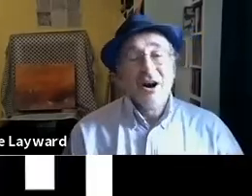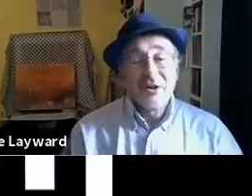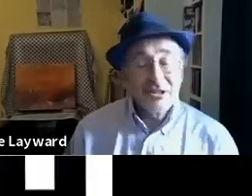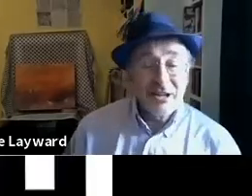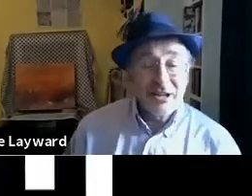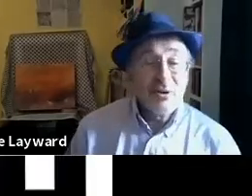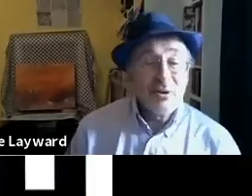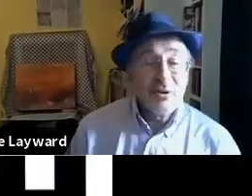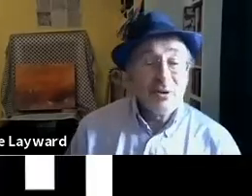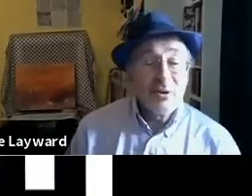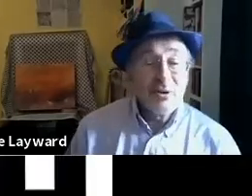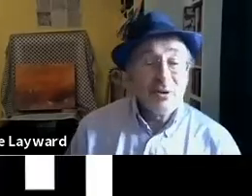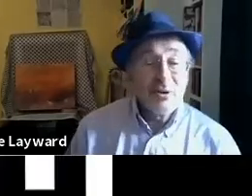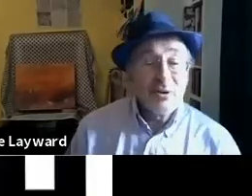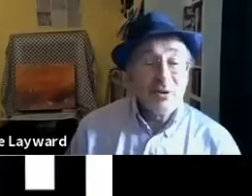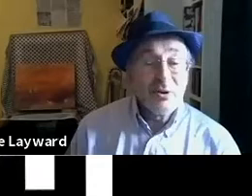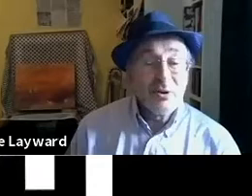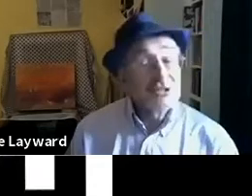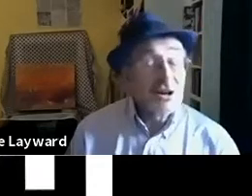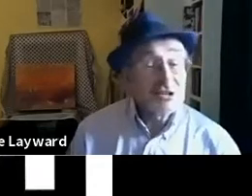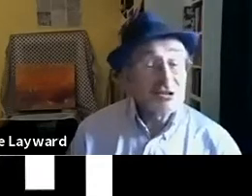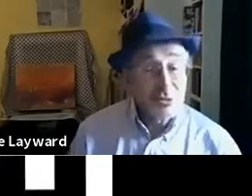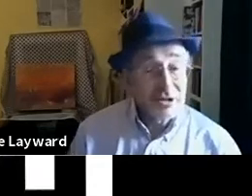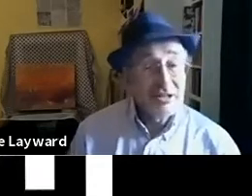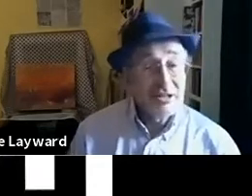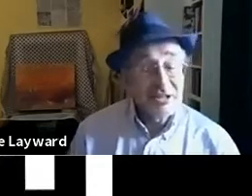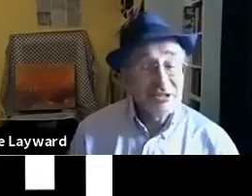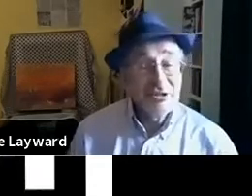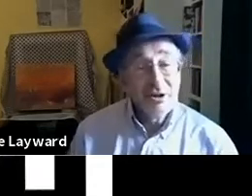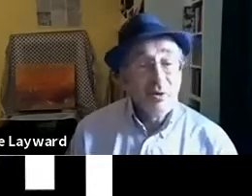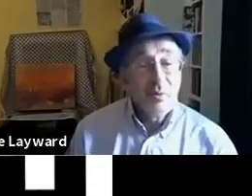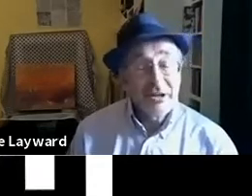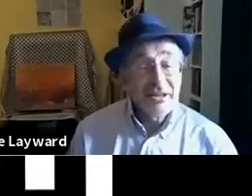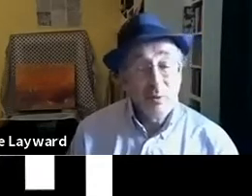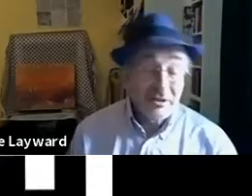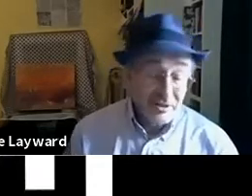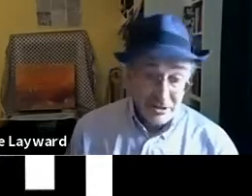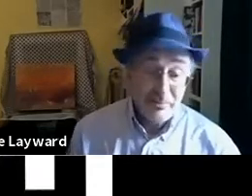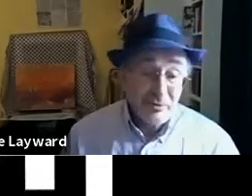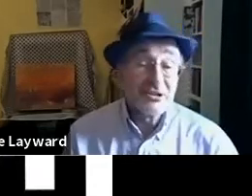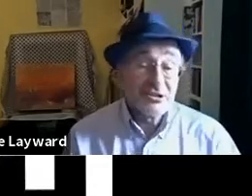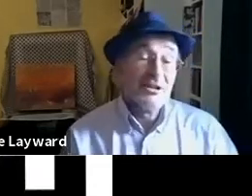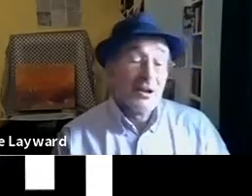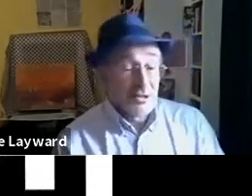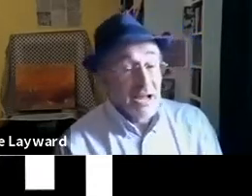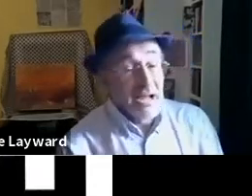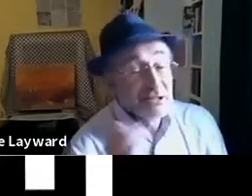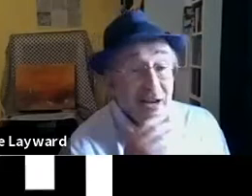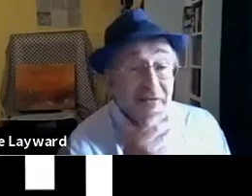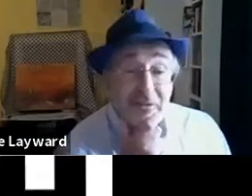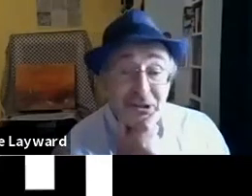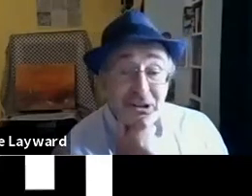Okay, as I said, we're a disability visual arts organisation working with disabled